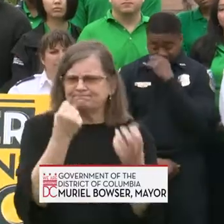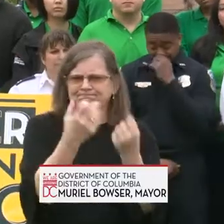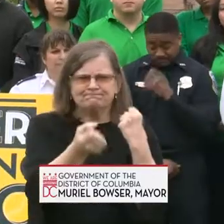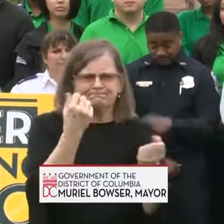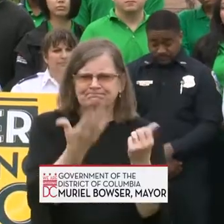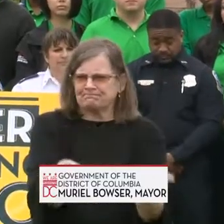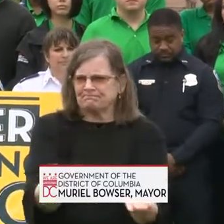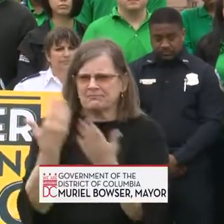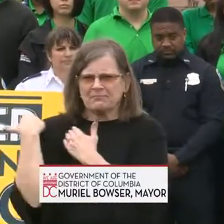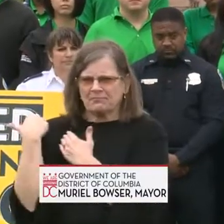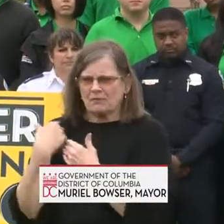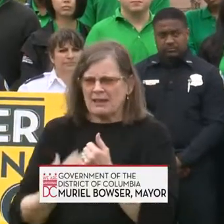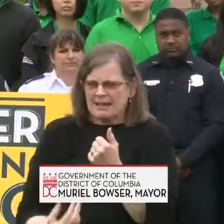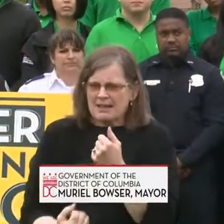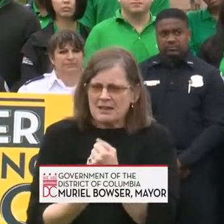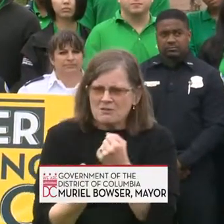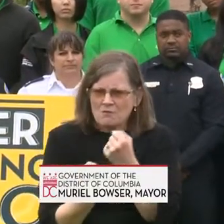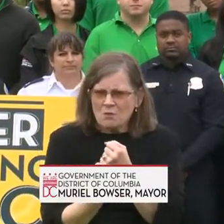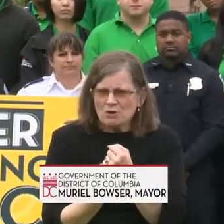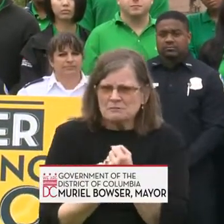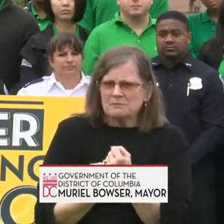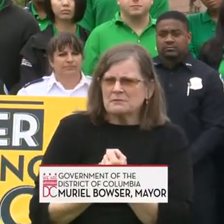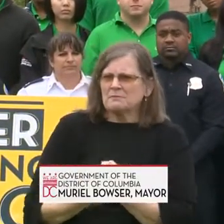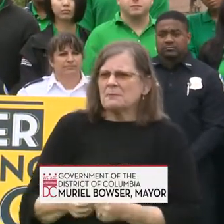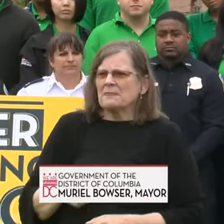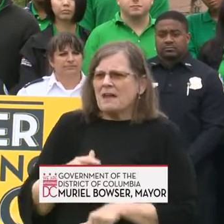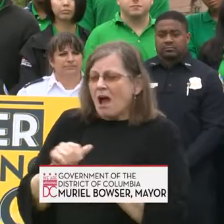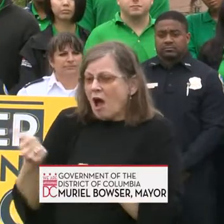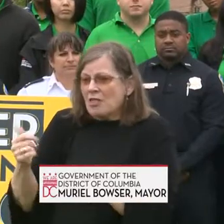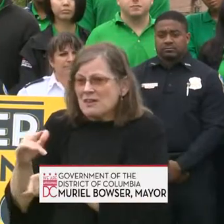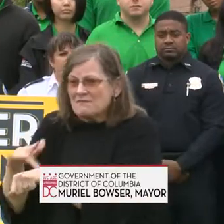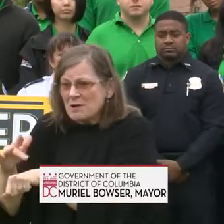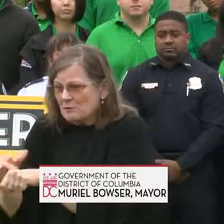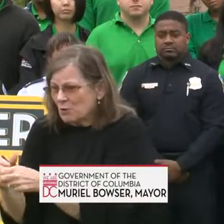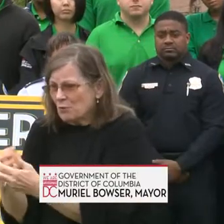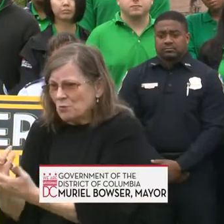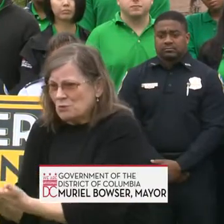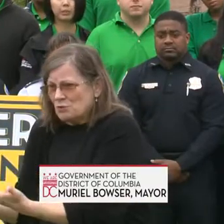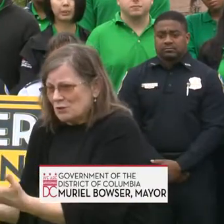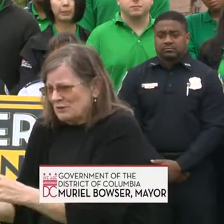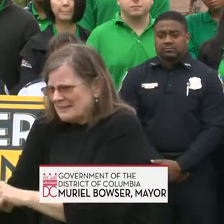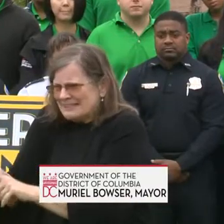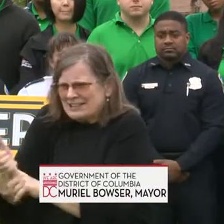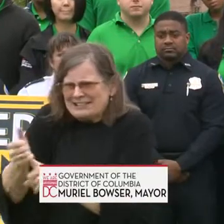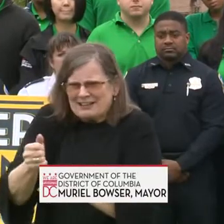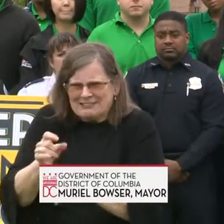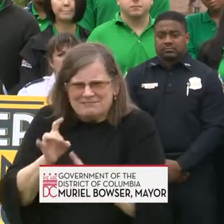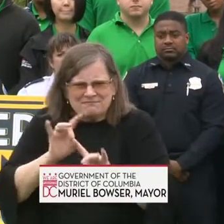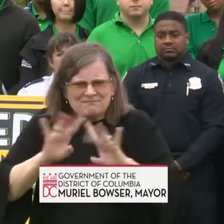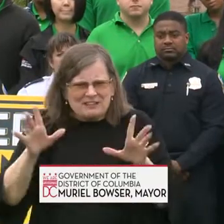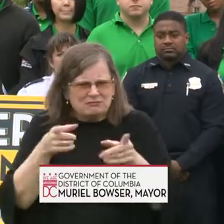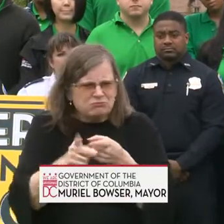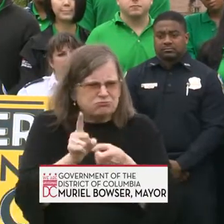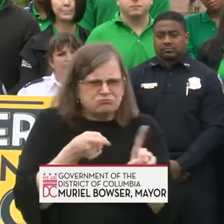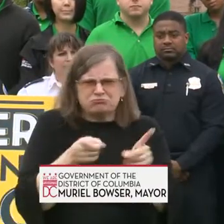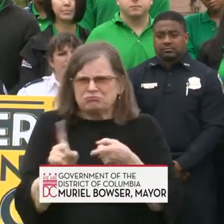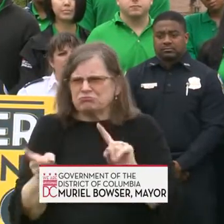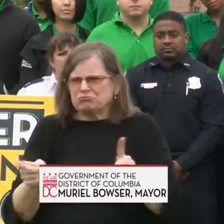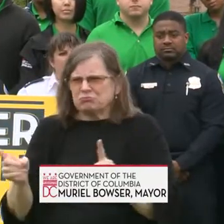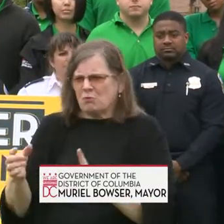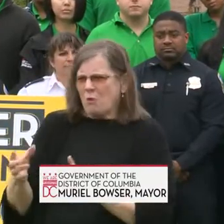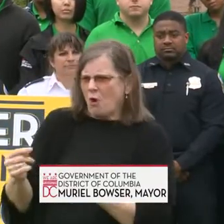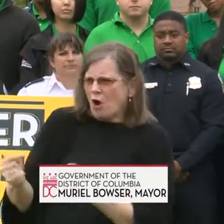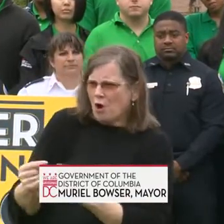will continue to use other available resources and policing strategies to capture violent offenders that want to deter us from our